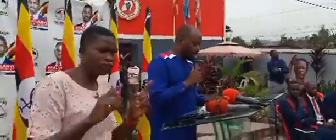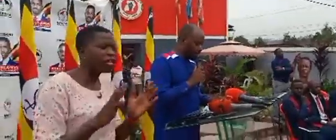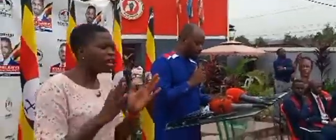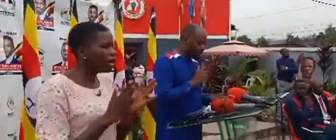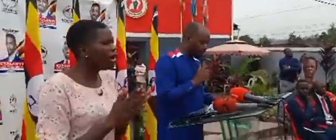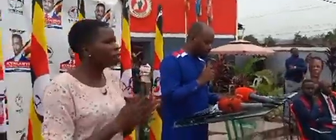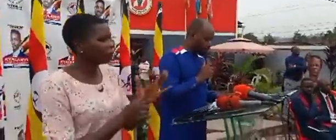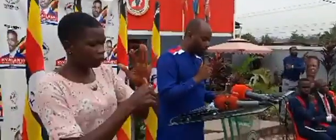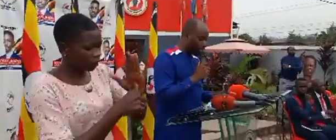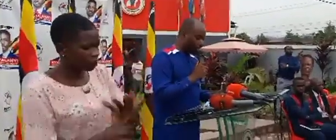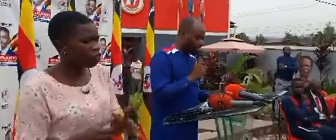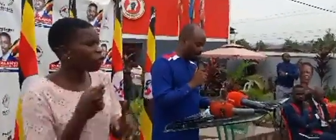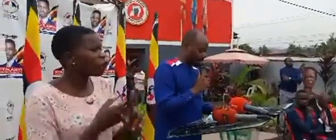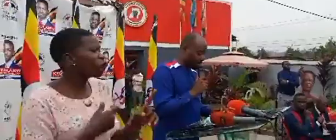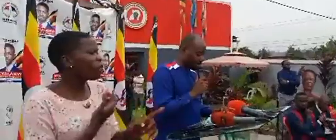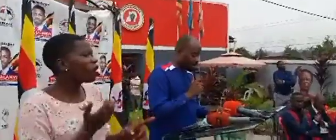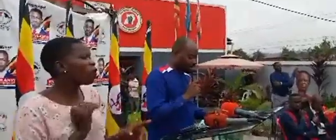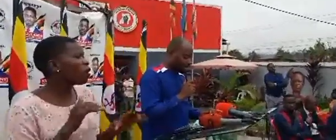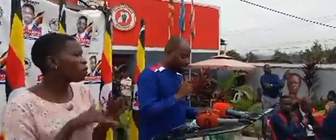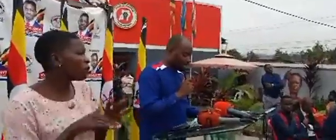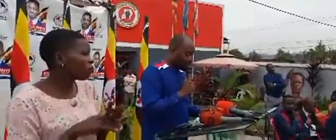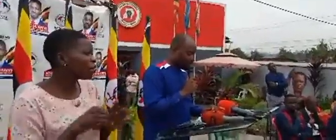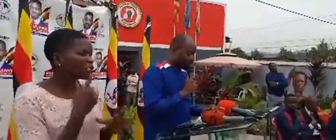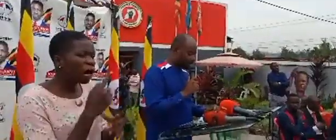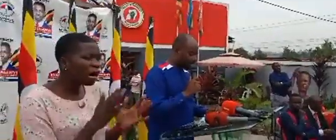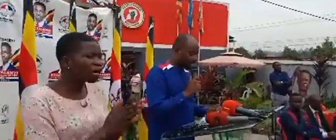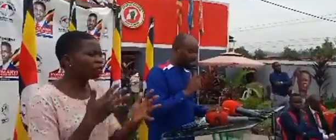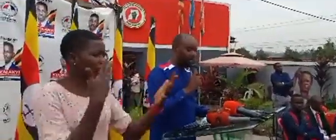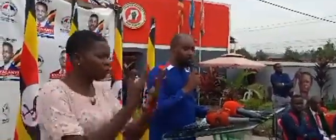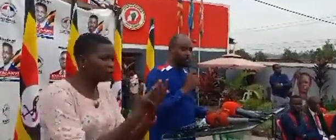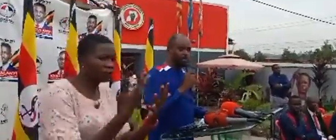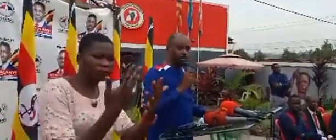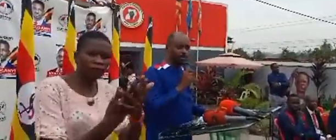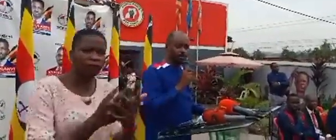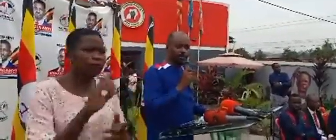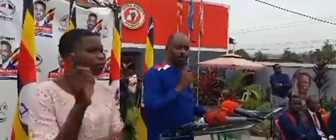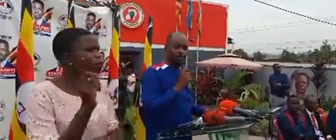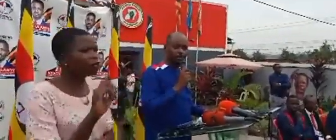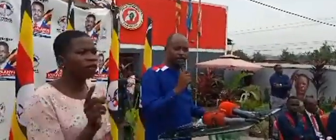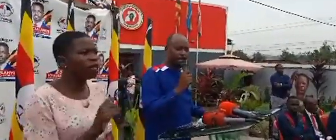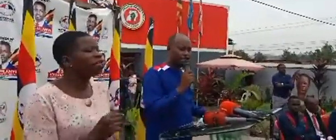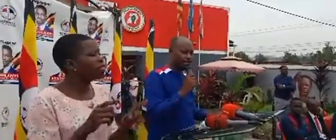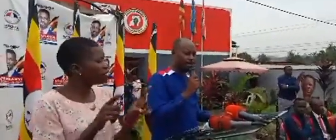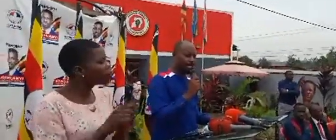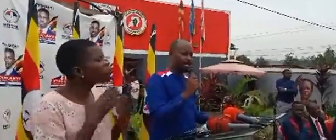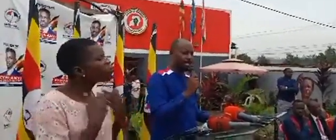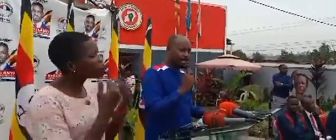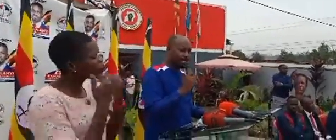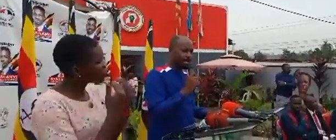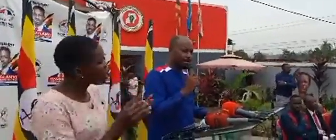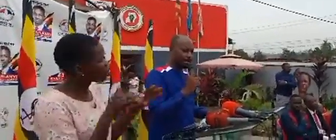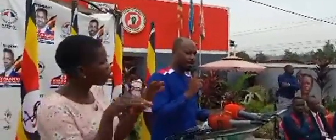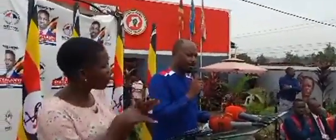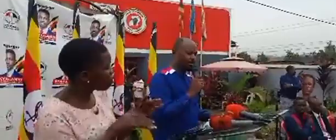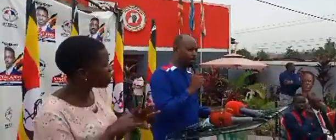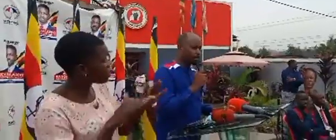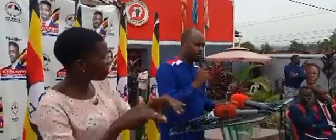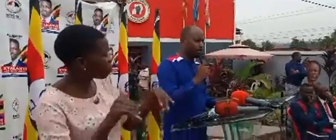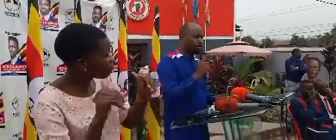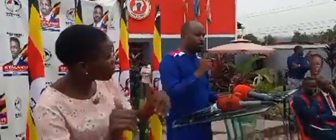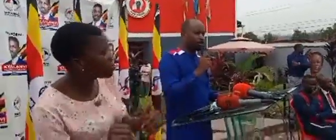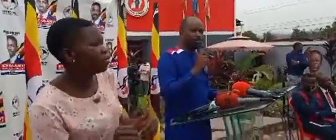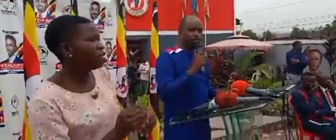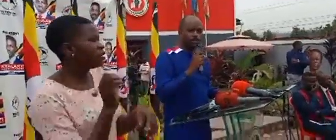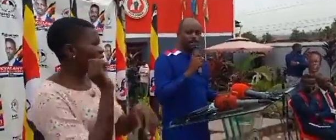n'okunyigirizibwa okw'abantu baffe n'okukwatibwa. Era wano we twebaliza abakulembeze baffe ba MP, ba kansala n'abalala bonna abagenda mu